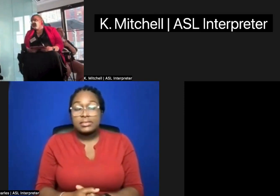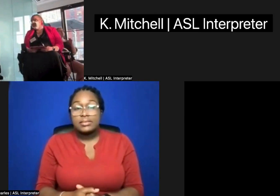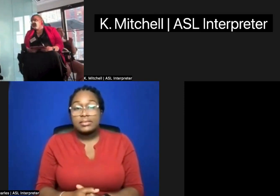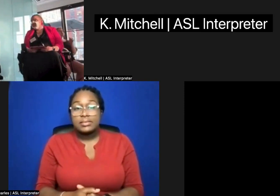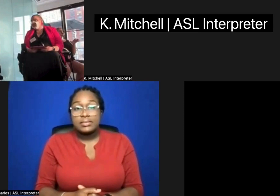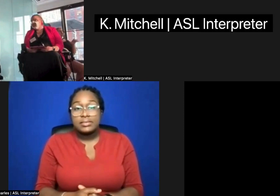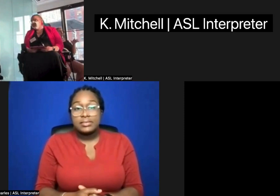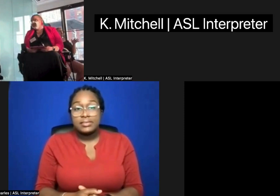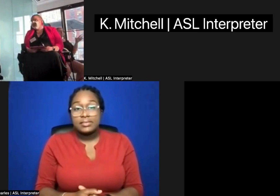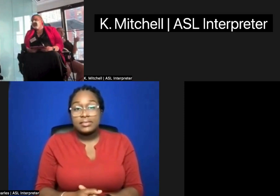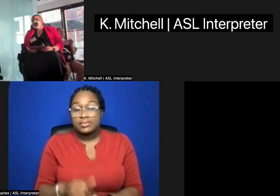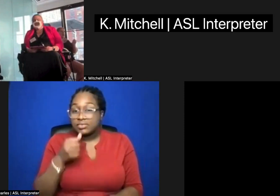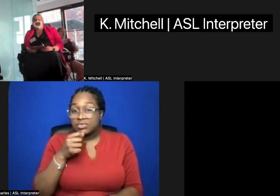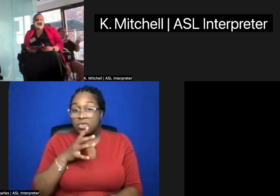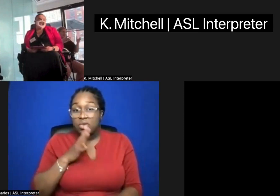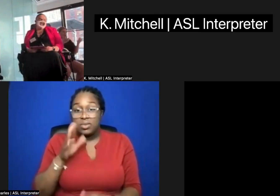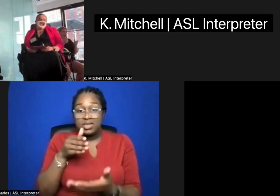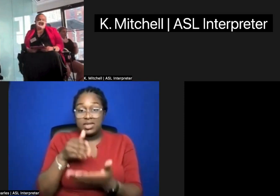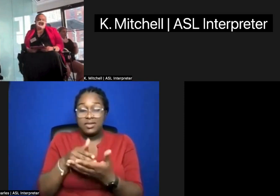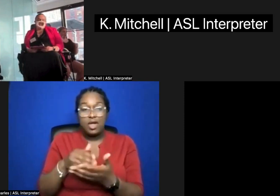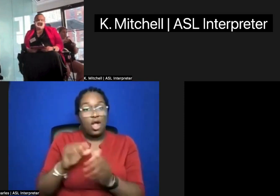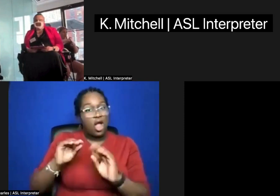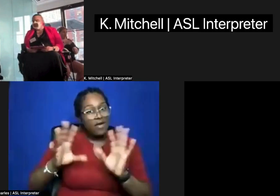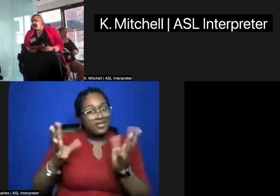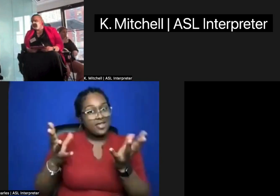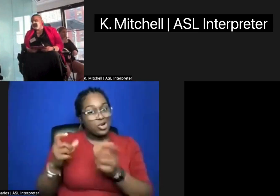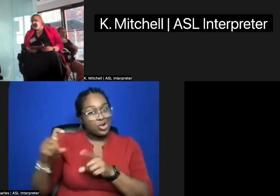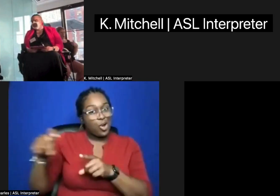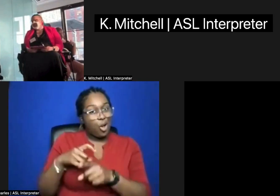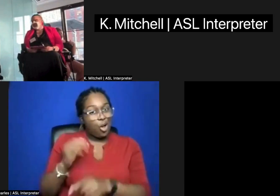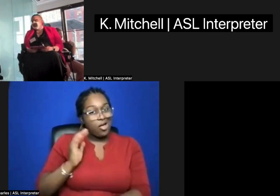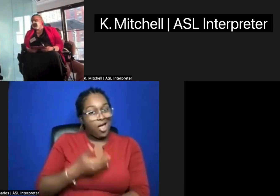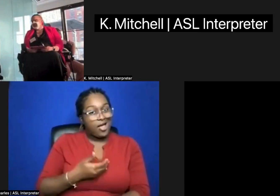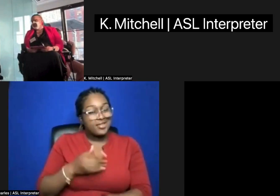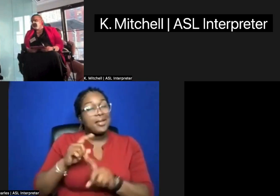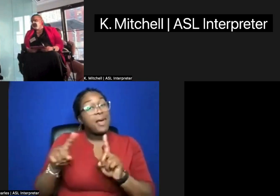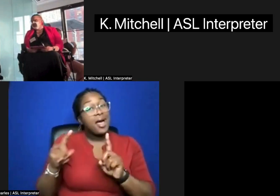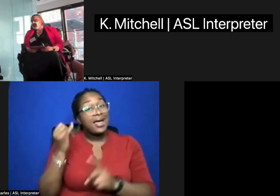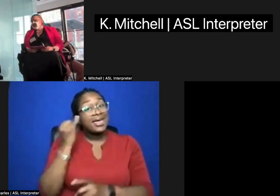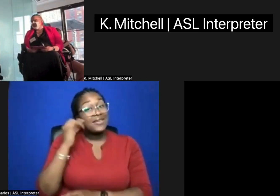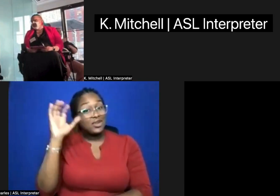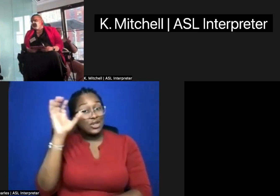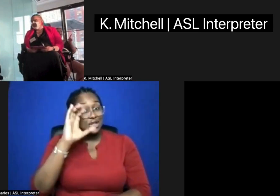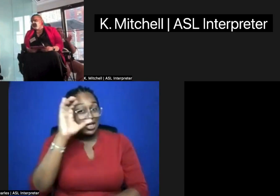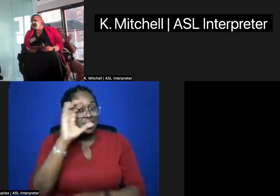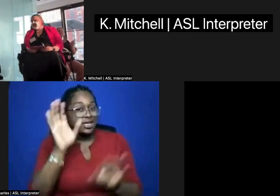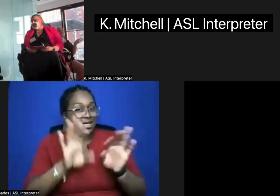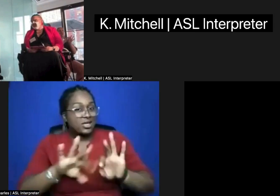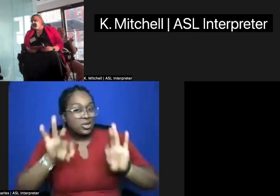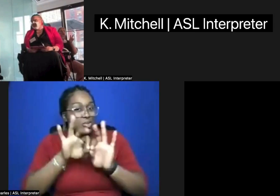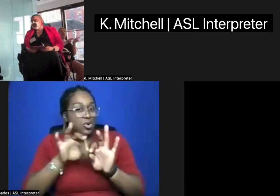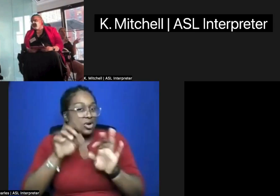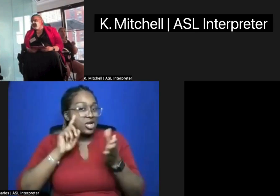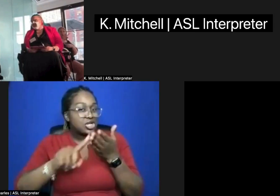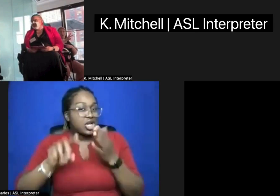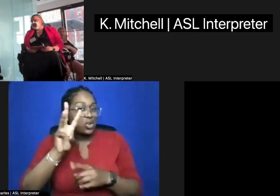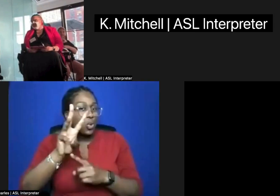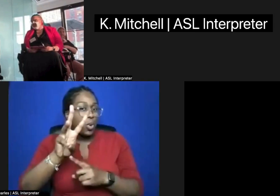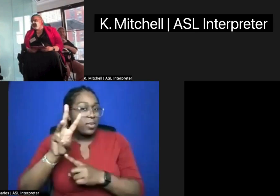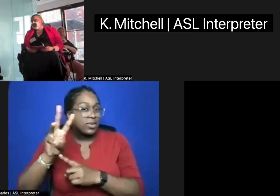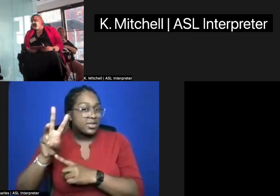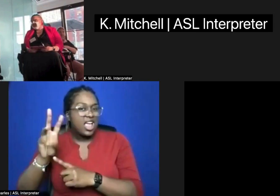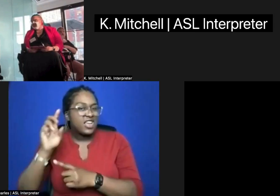obviously I want you to call us, but when you're looking, I think it's really important to look on the websites or look for groups